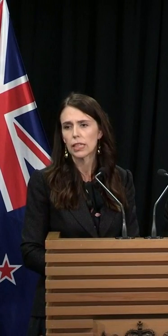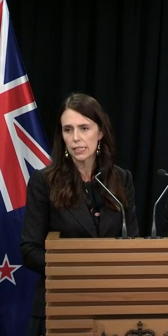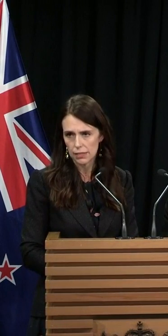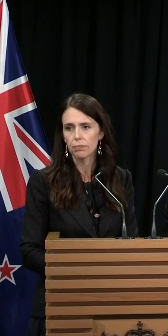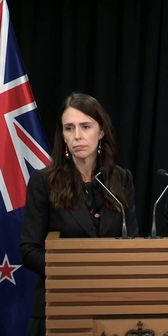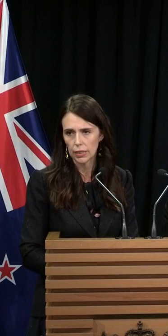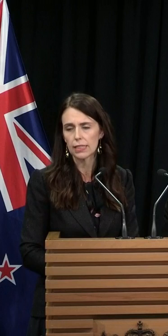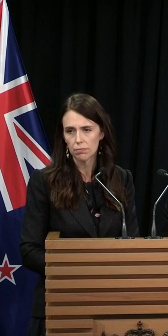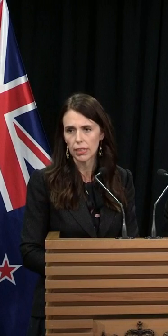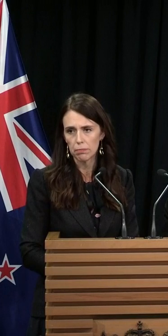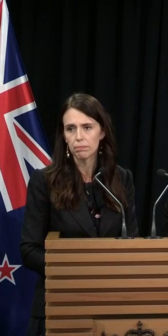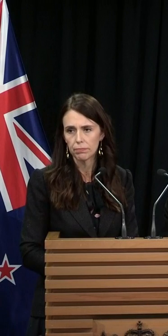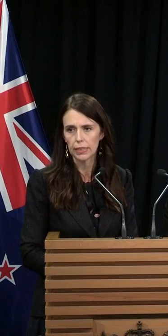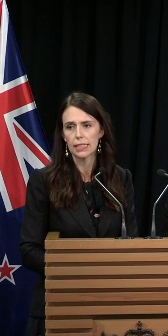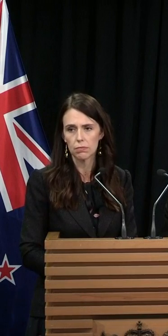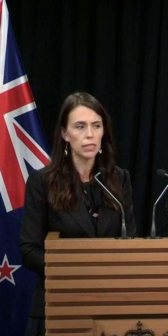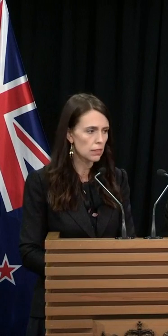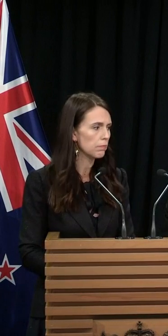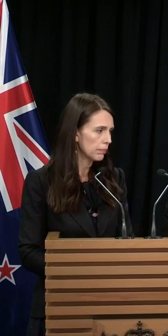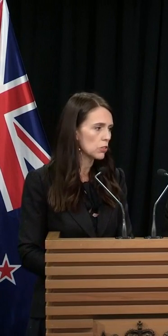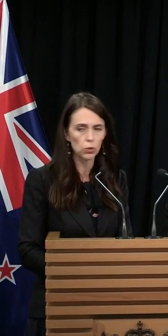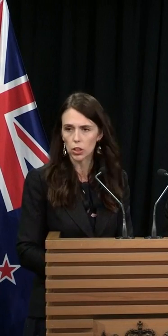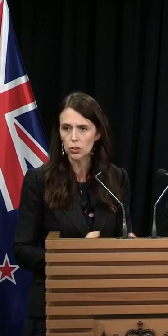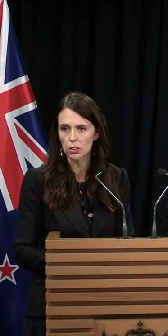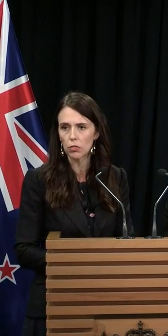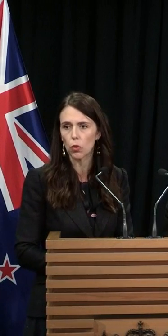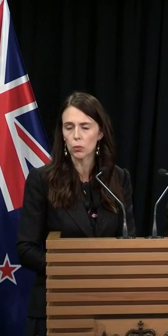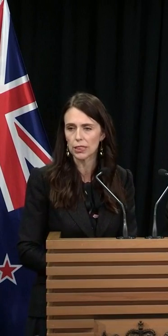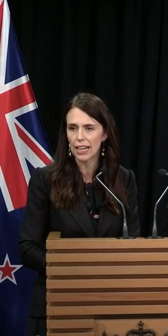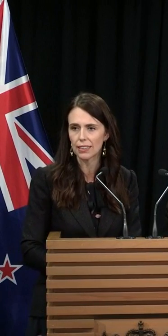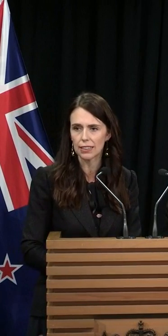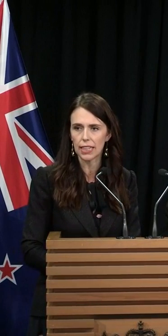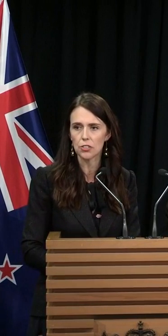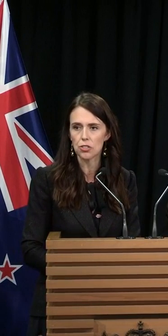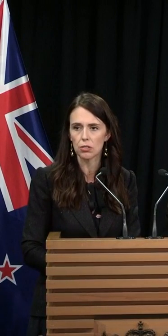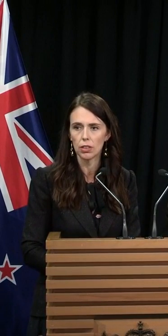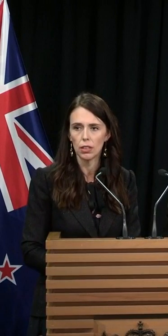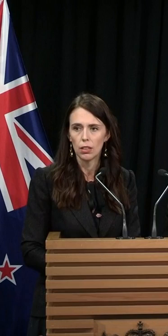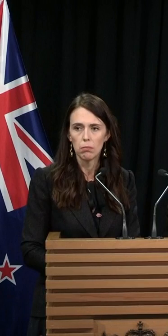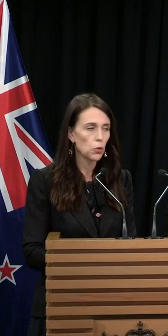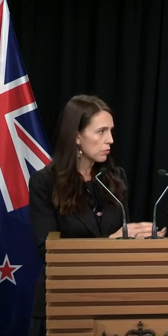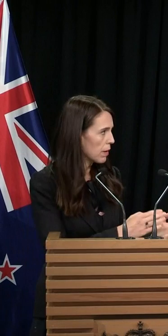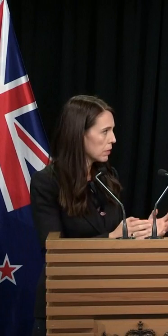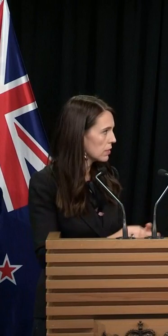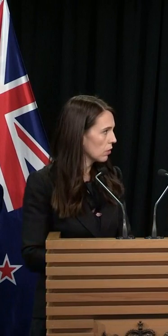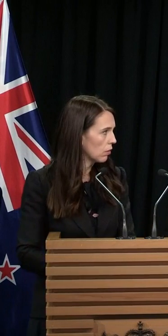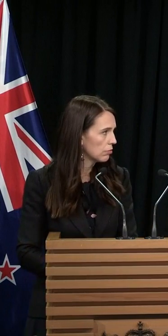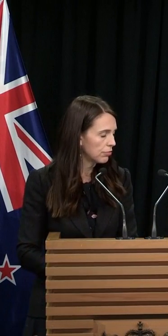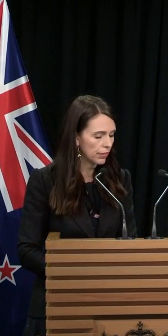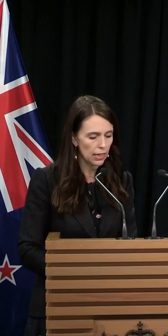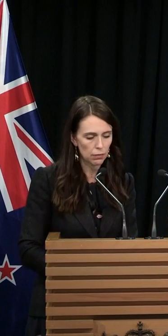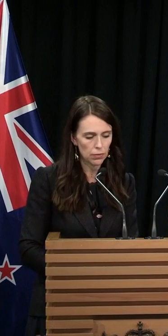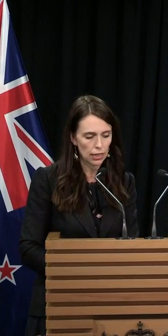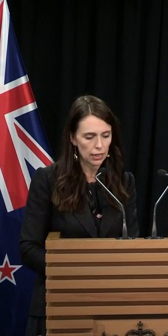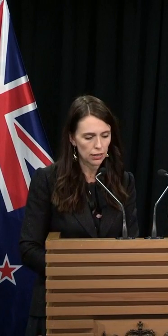travel to Yes. accommodation? Yes. It's all inclusive of what it would take at this stage to move members